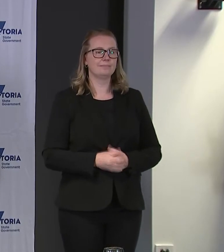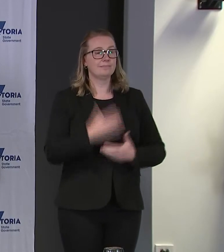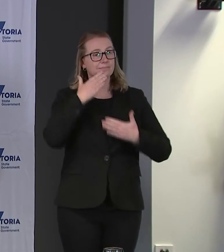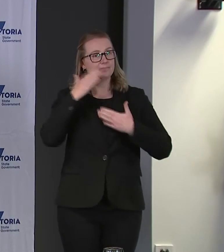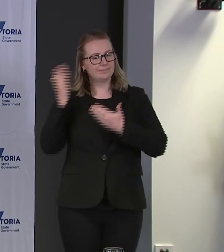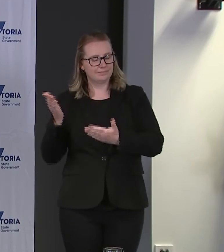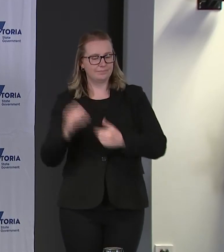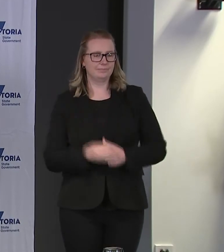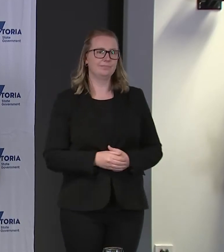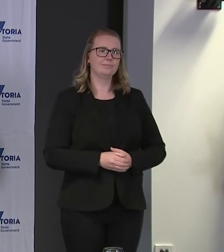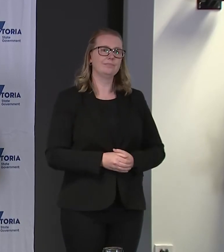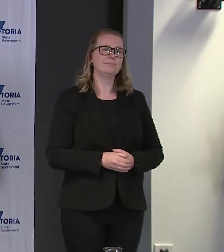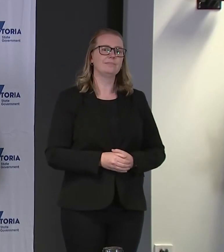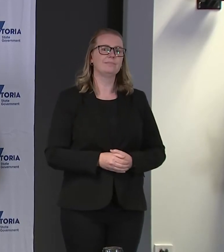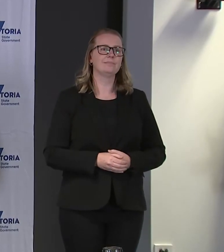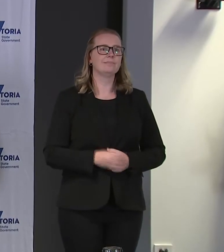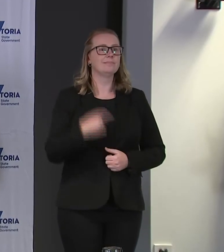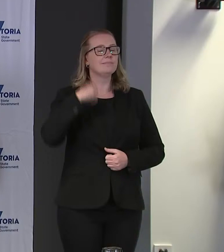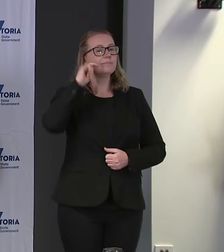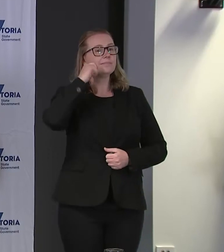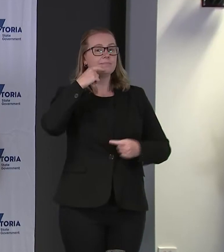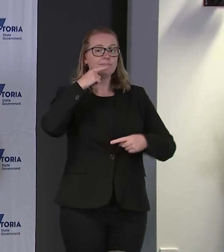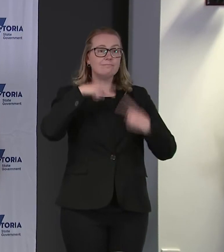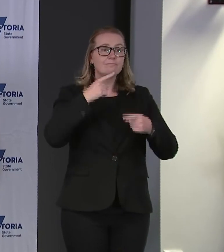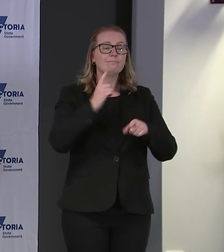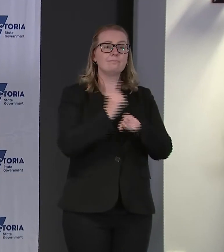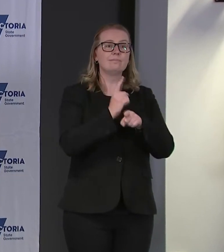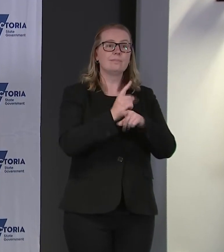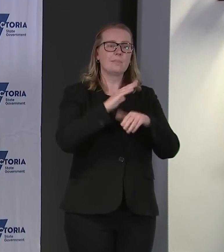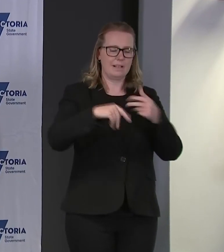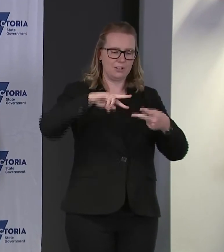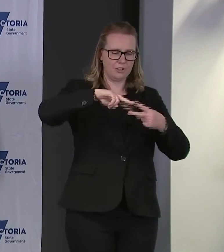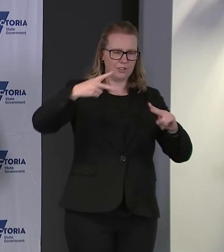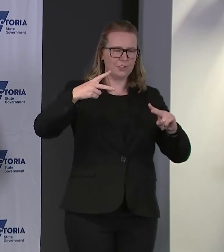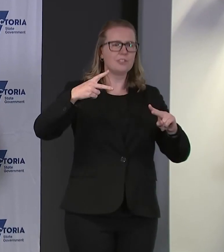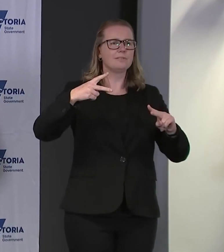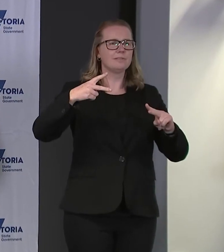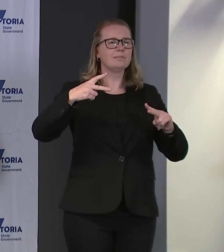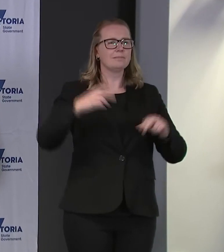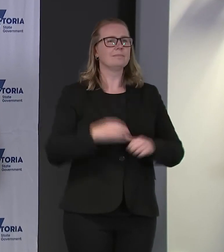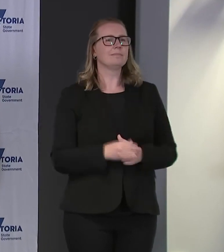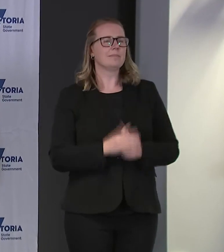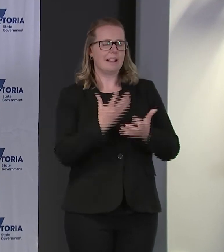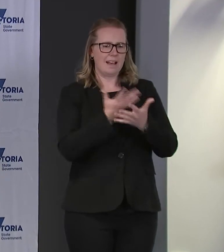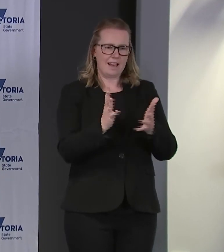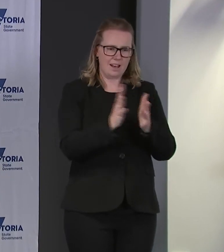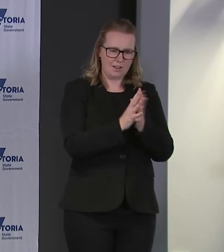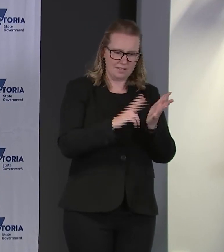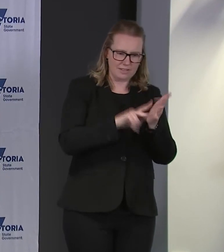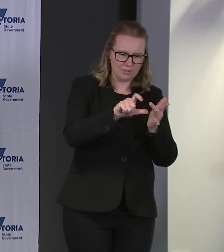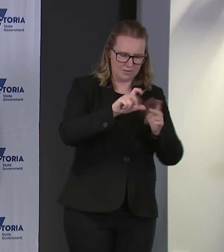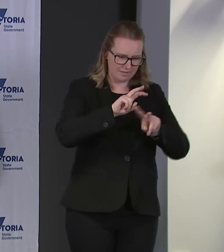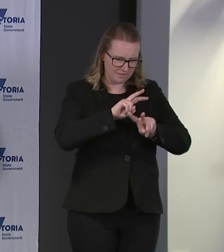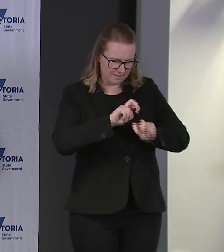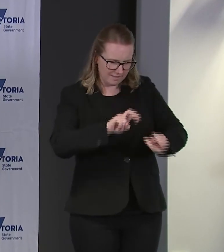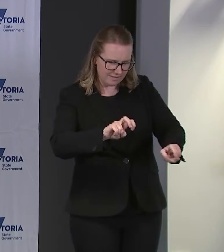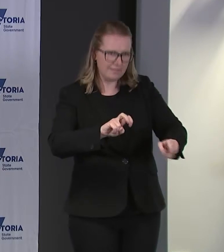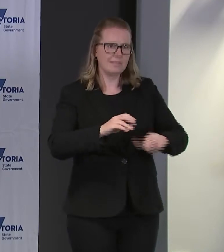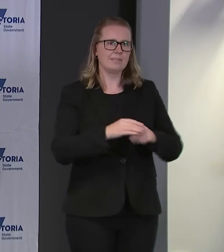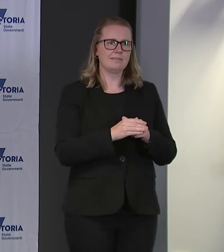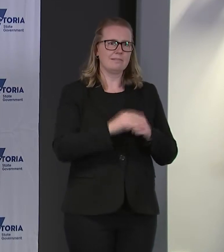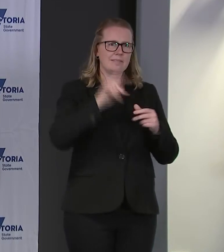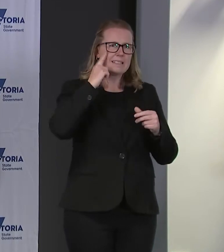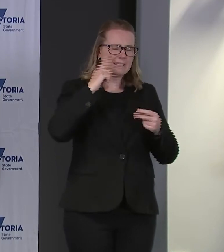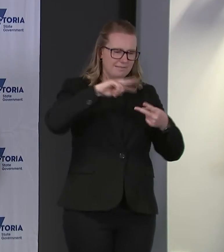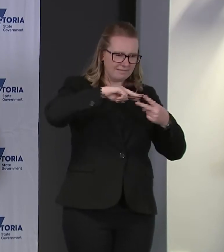Thanks, Brett. So I'm going to speak to you a bit about genomics, how it's done in Victoria, how we align the sequences